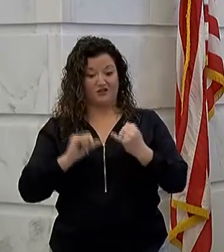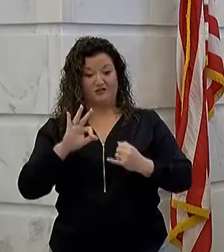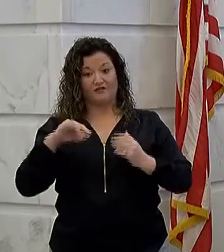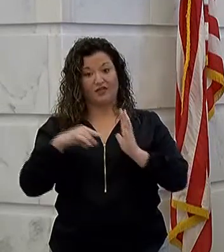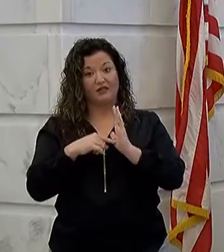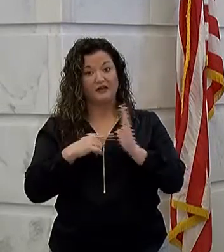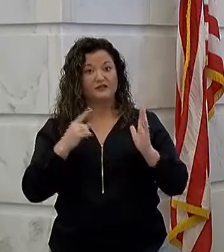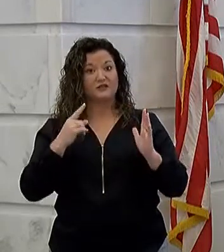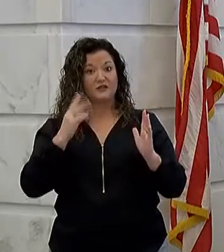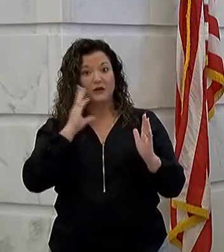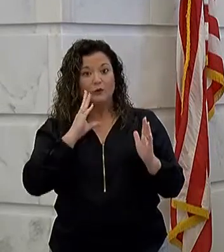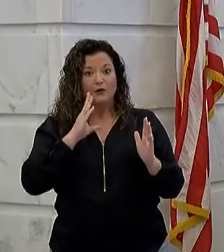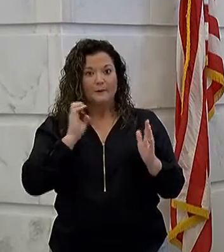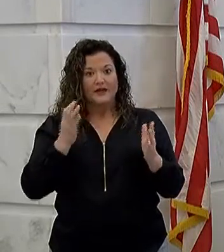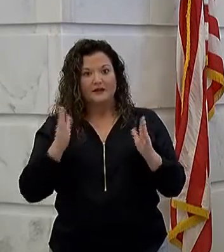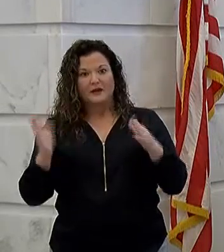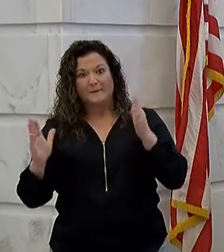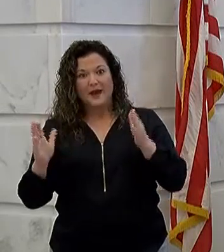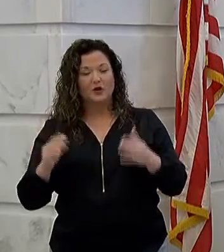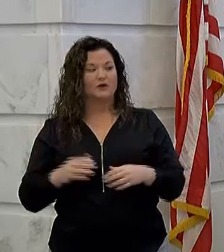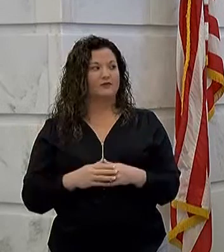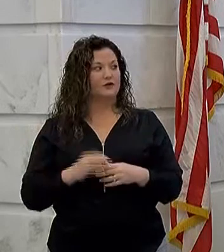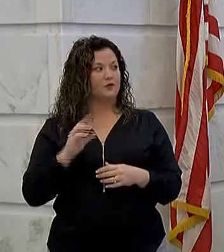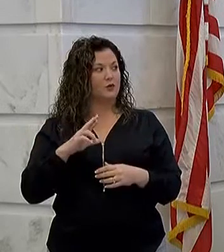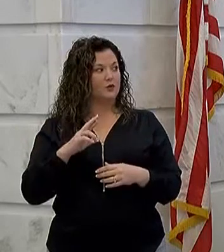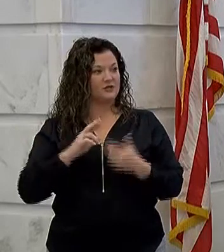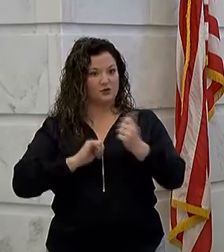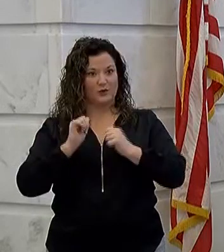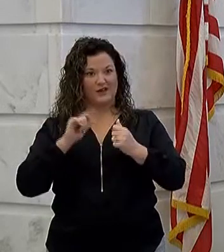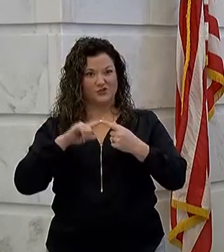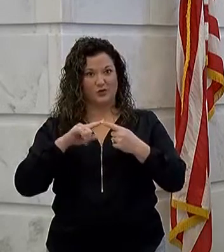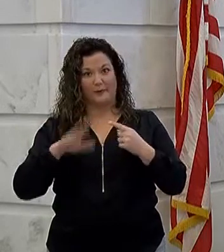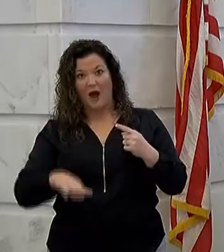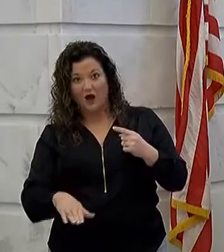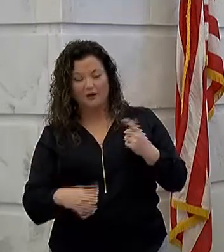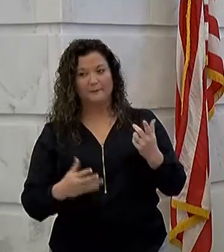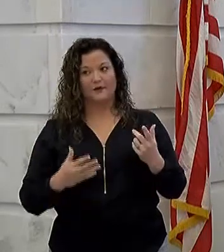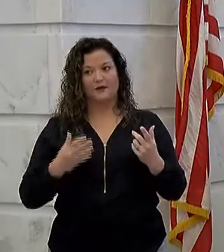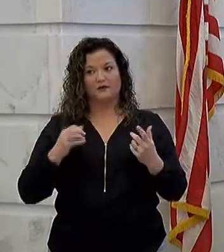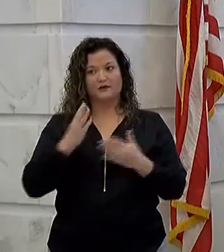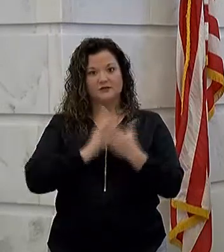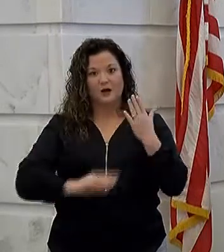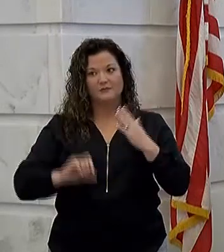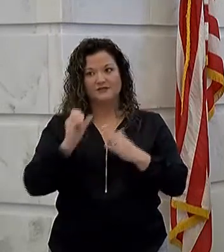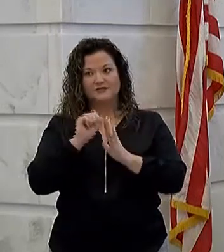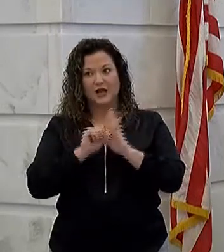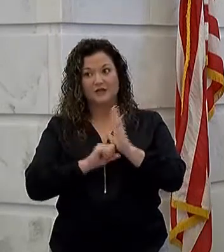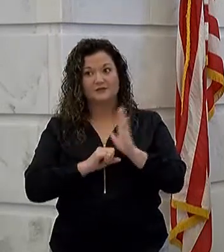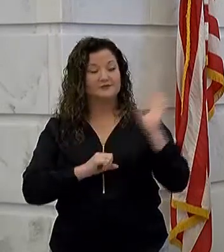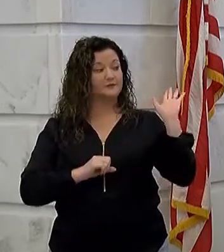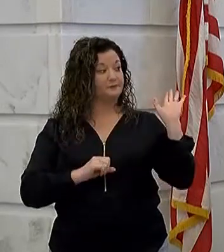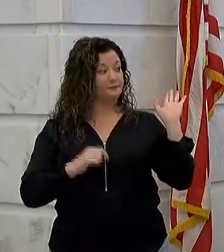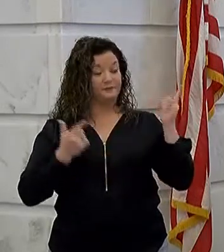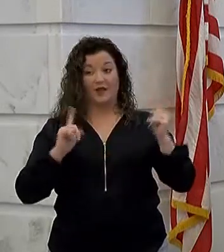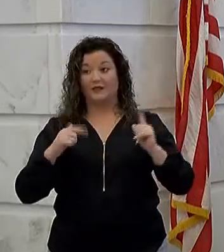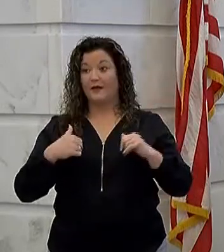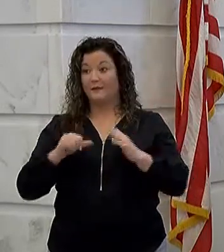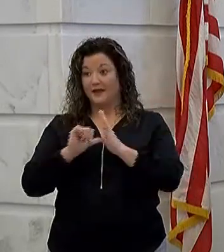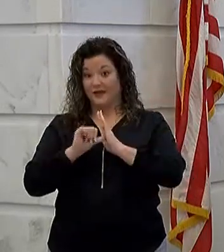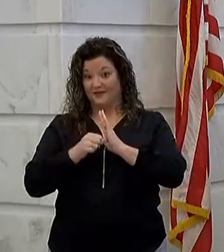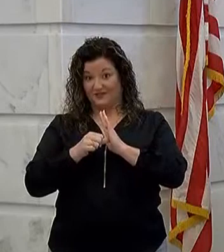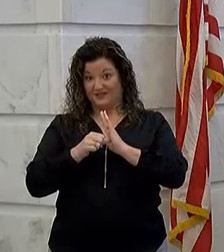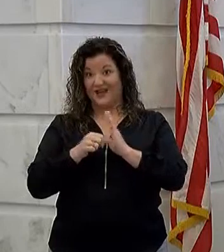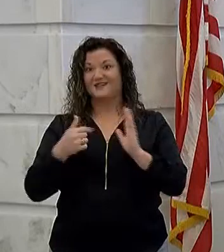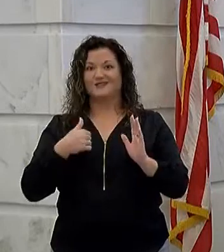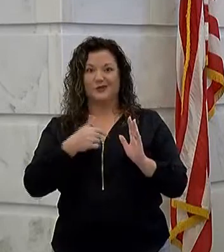be comparatively, or is this kind of like a race at the bottom amongst the southern states? Let me just emphasize that